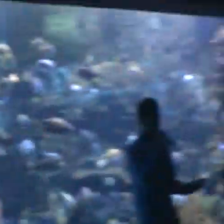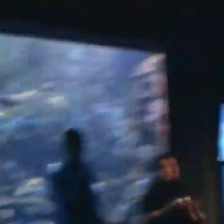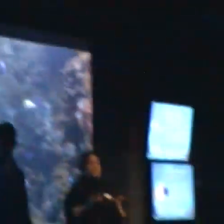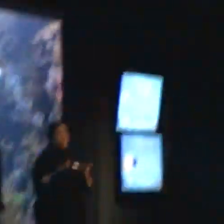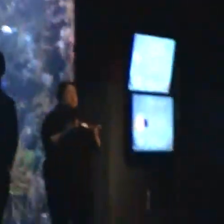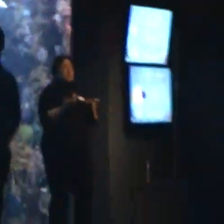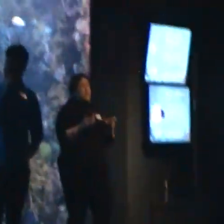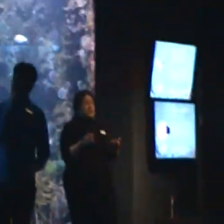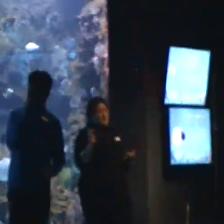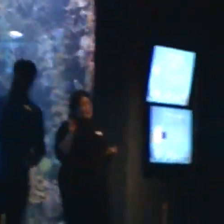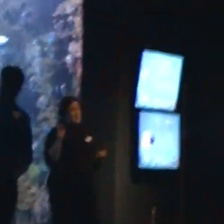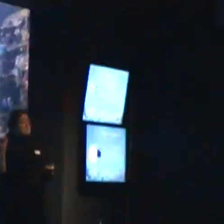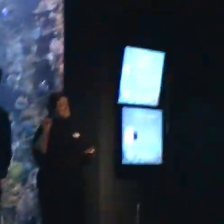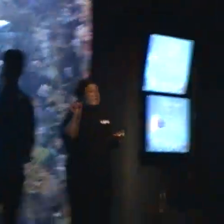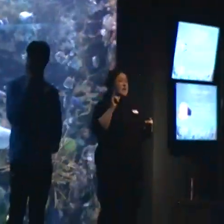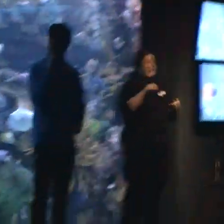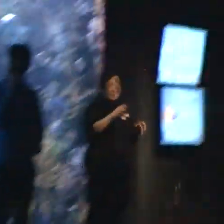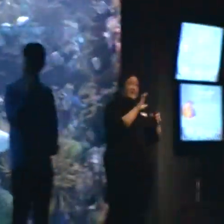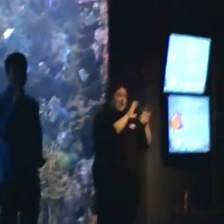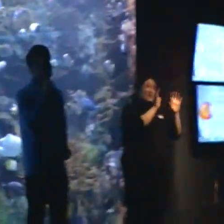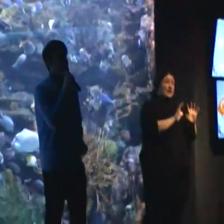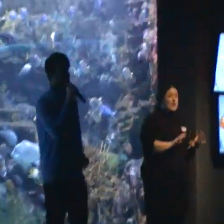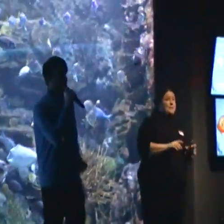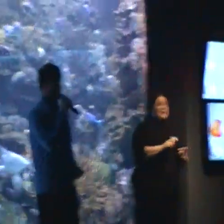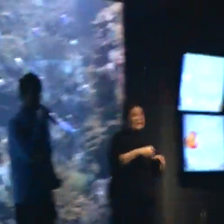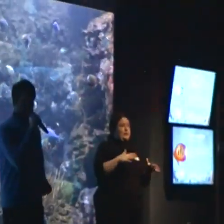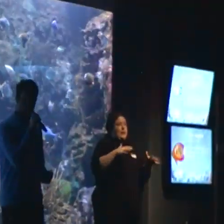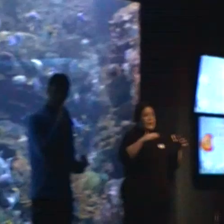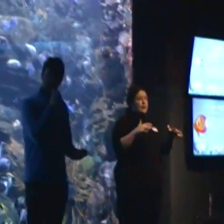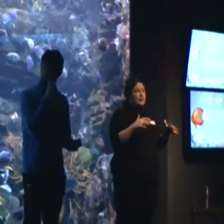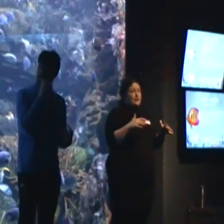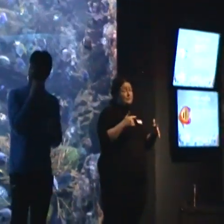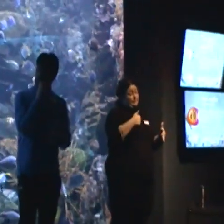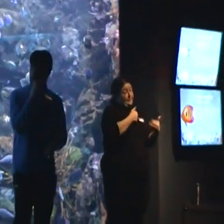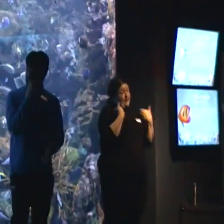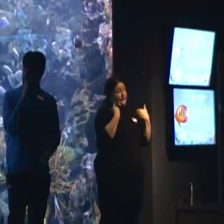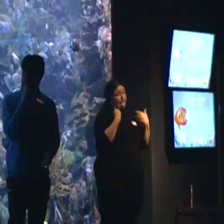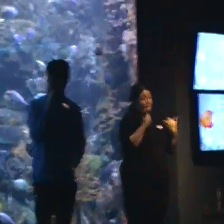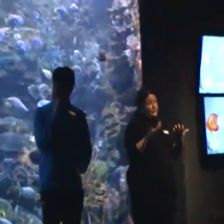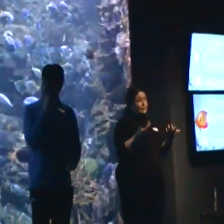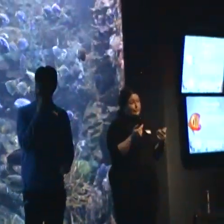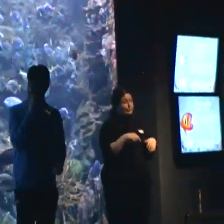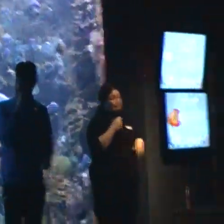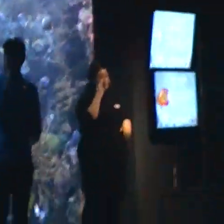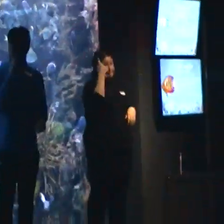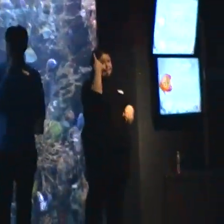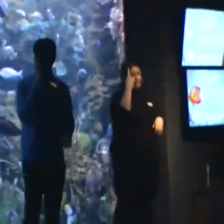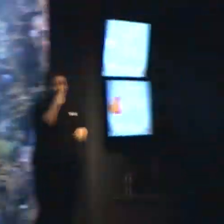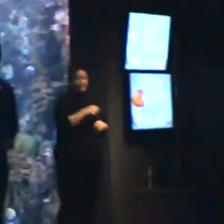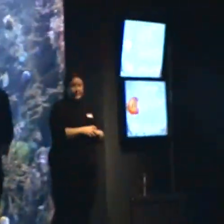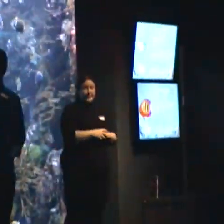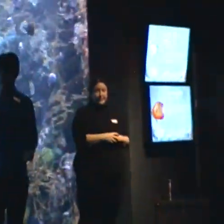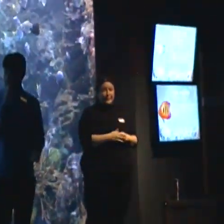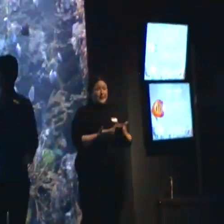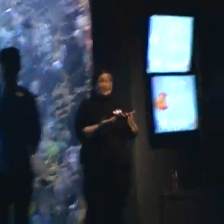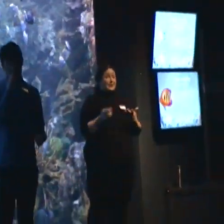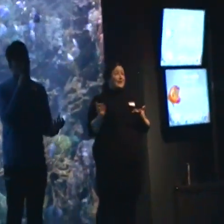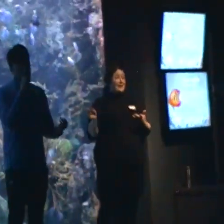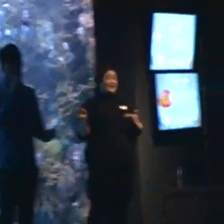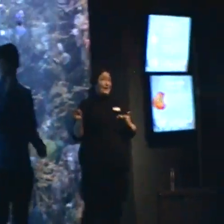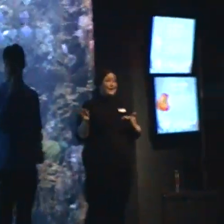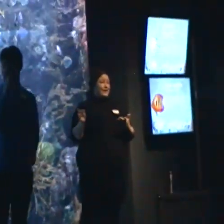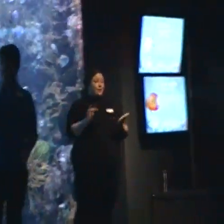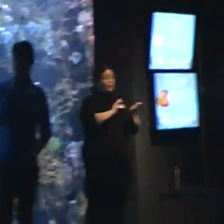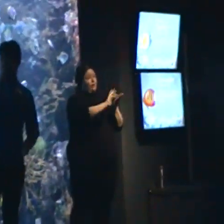climate anxiety, so I definitely get it. Now, coral doesn't get climate anxiety from doom scrolling on